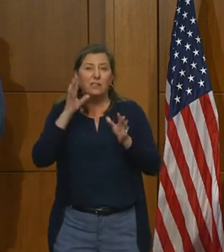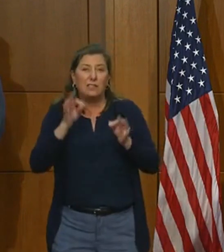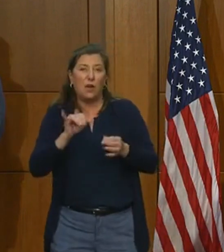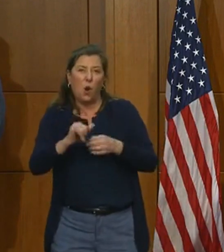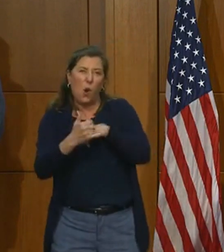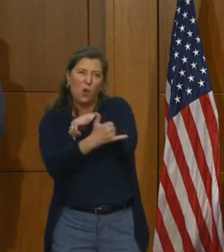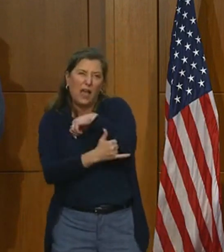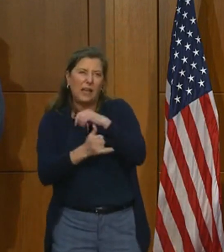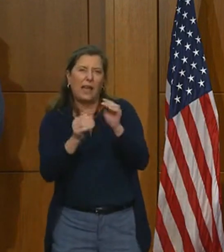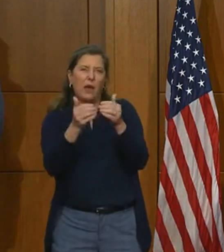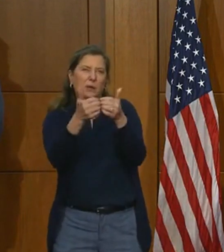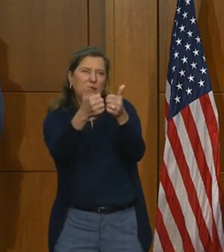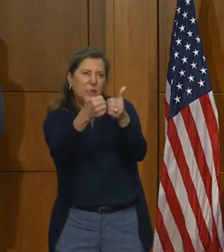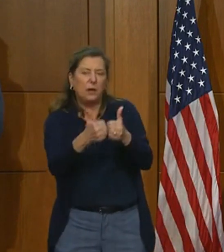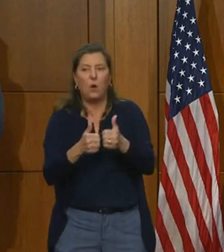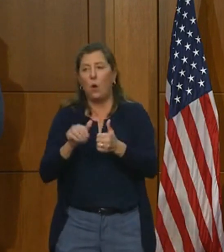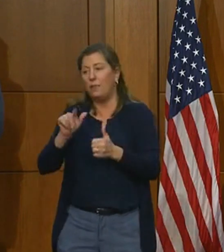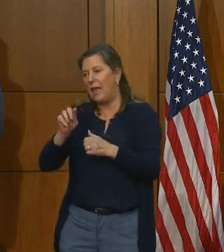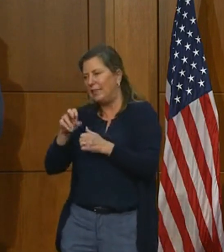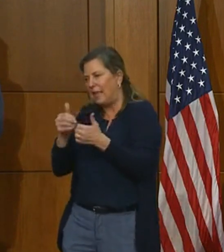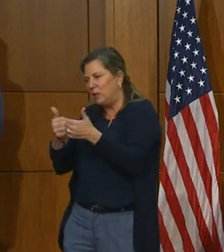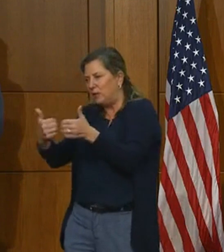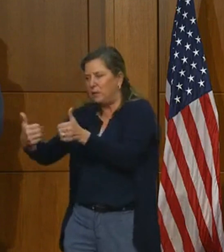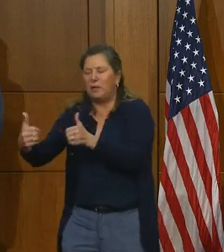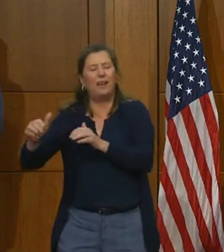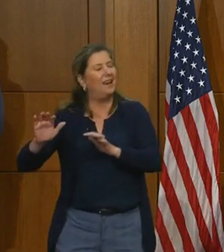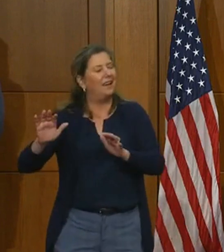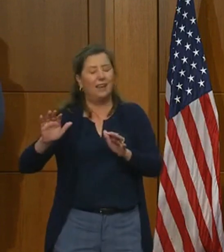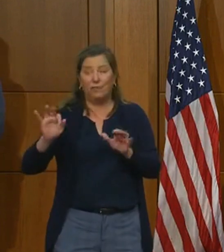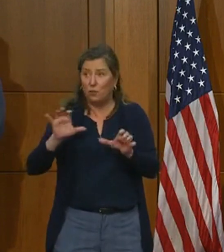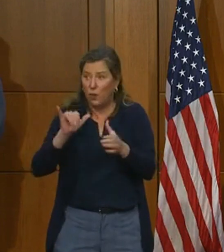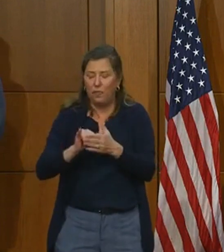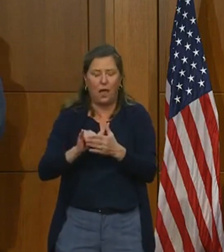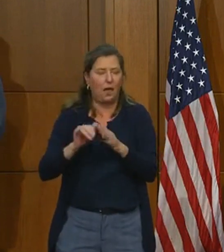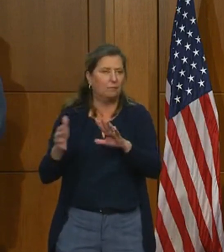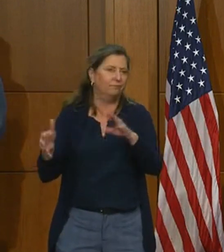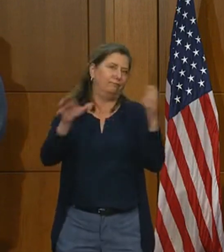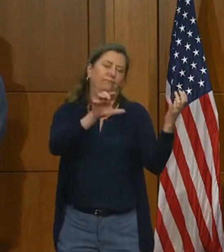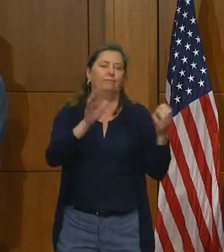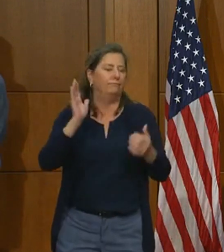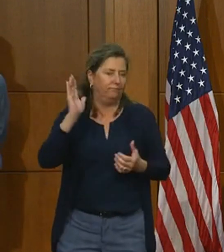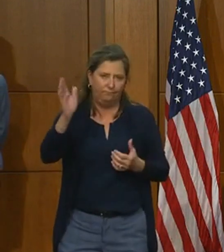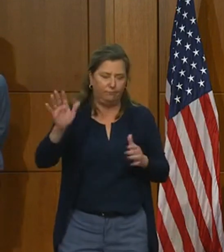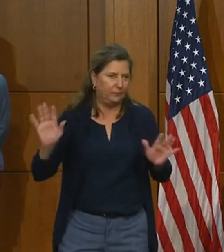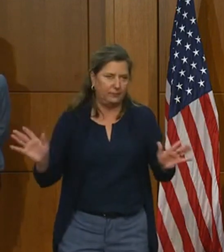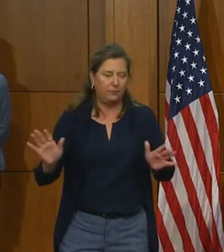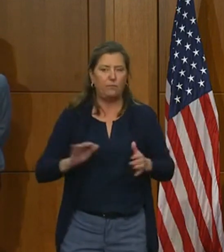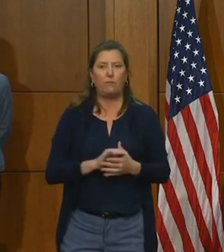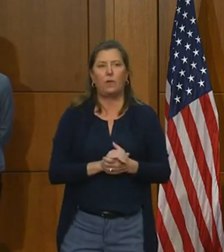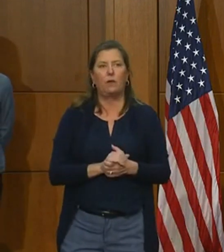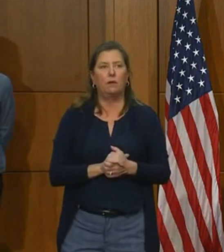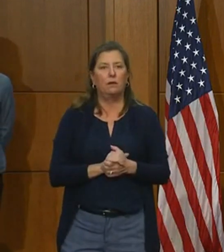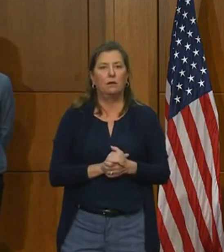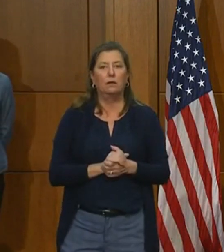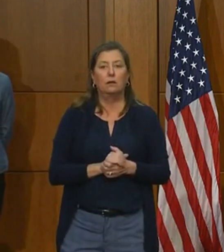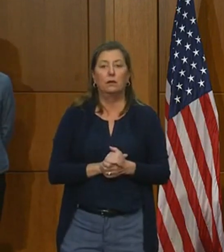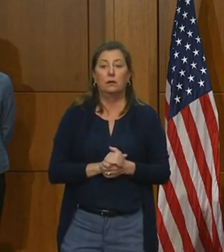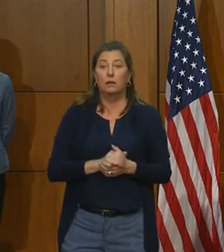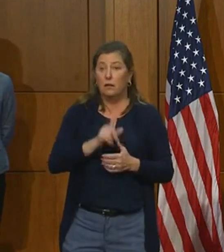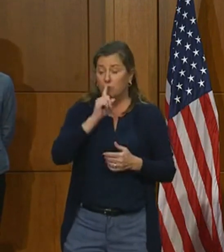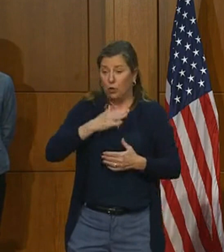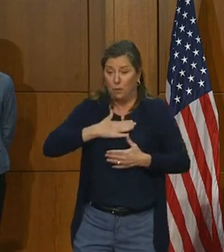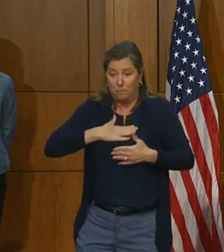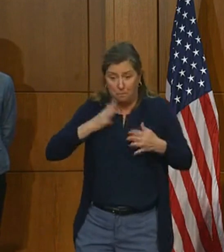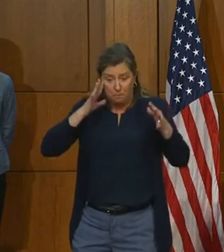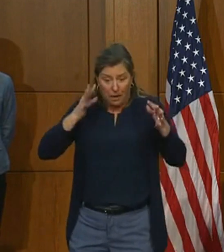certain towns and not, it would just get totally out of hand. So while I'm sure the decisions that I make